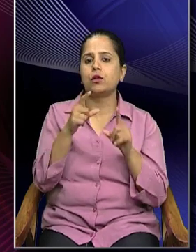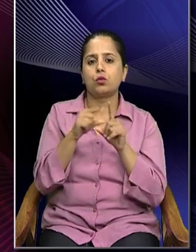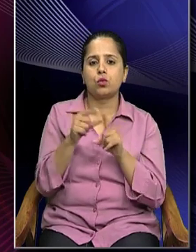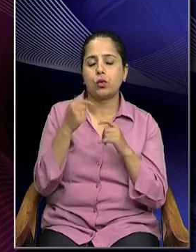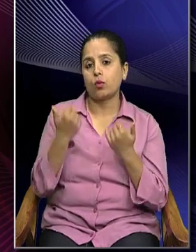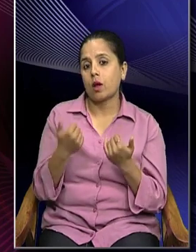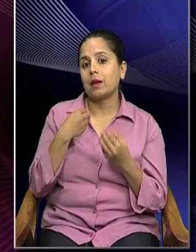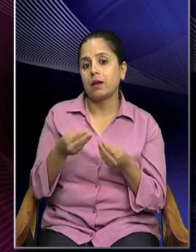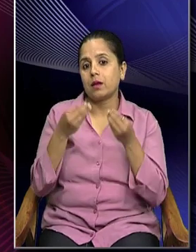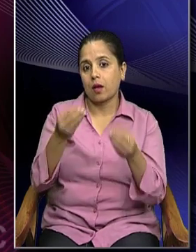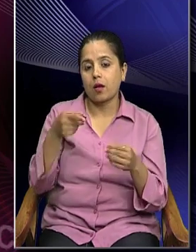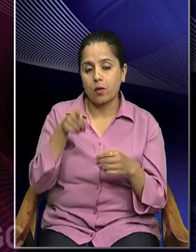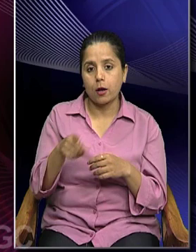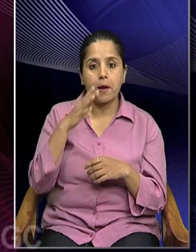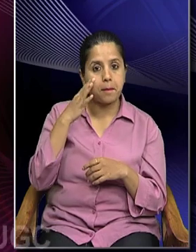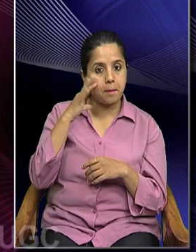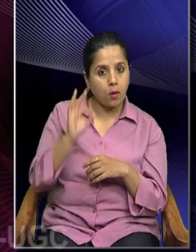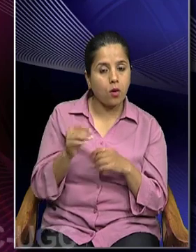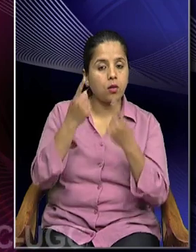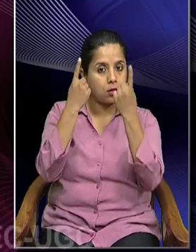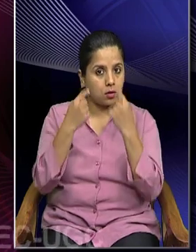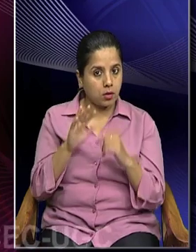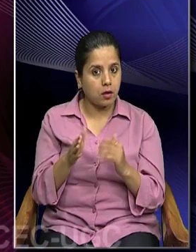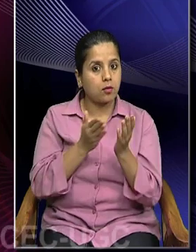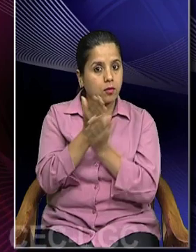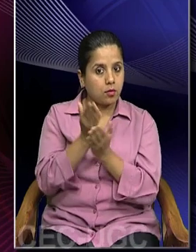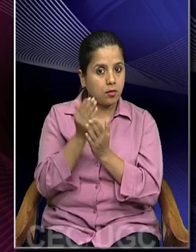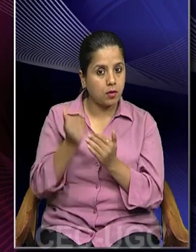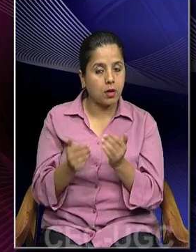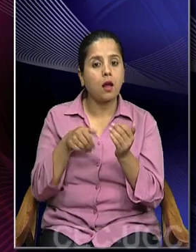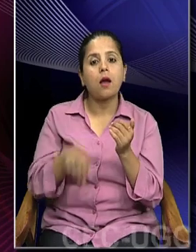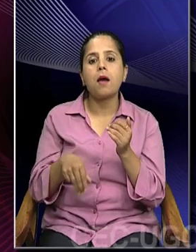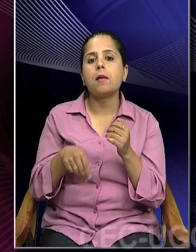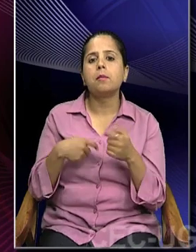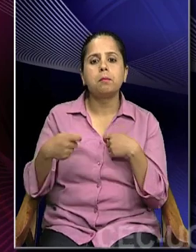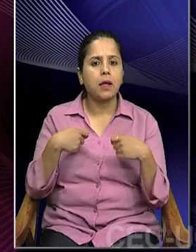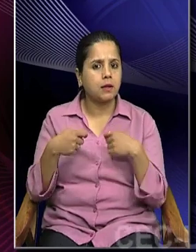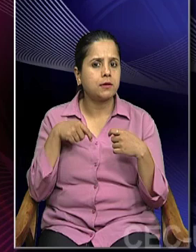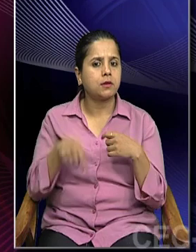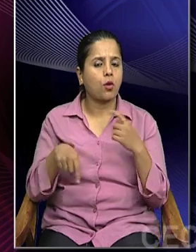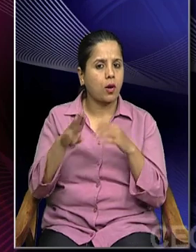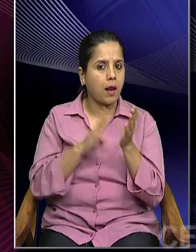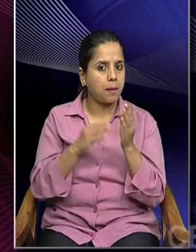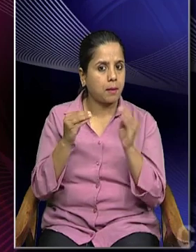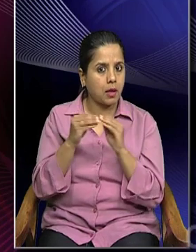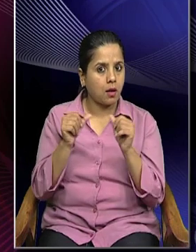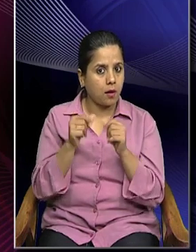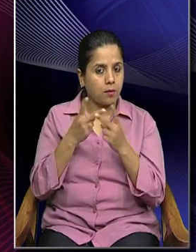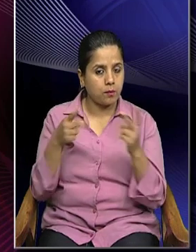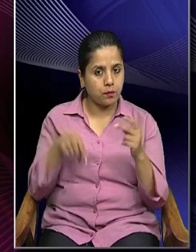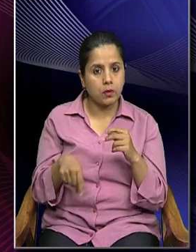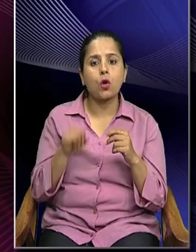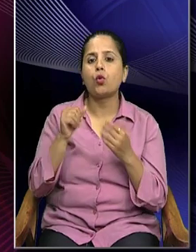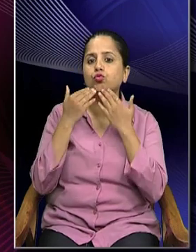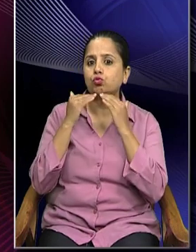we give and a most important assessment technique in the Masters of Business Administration, that is the